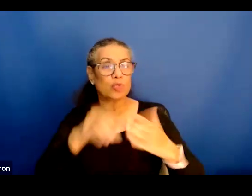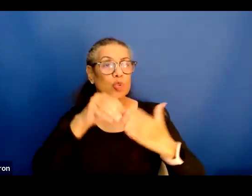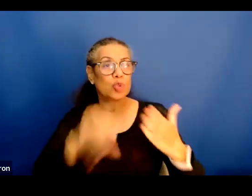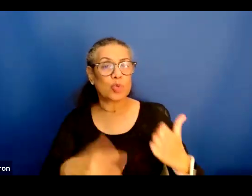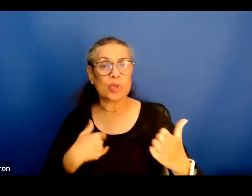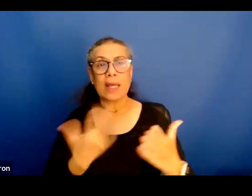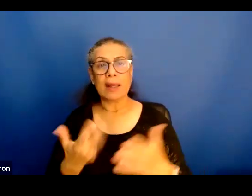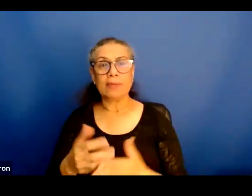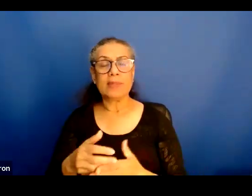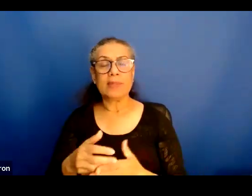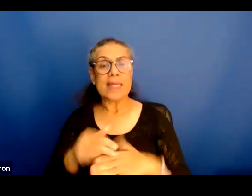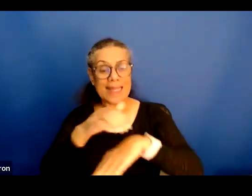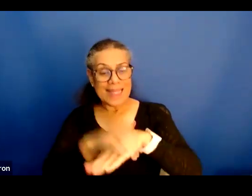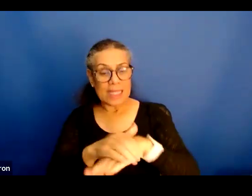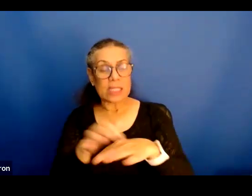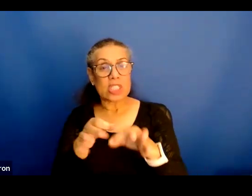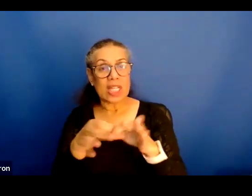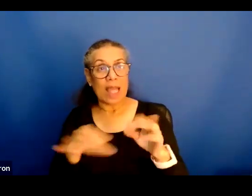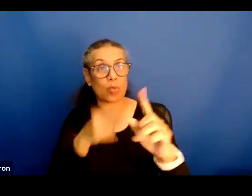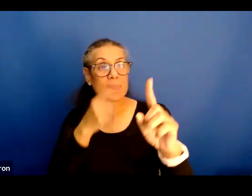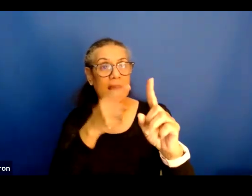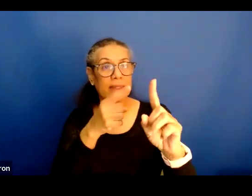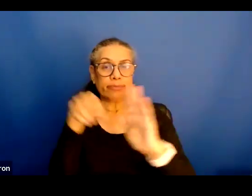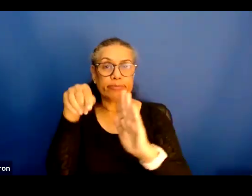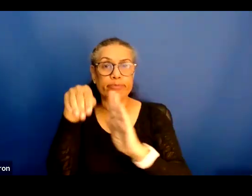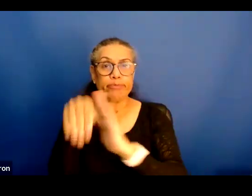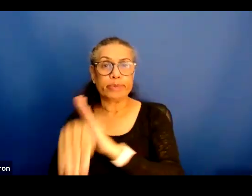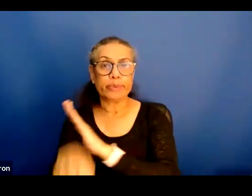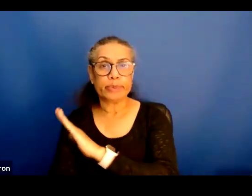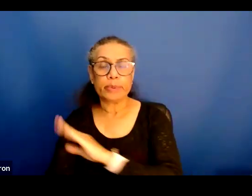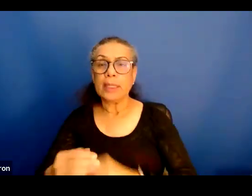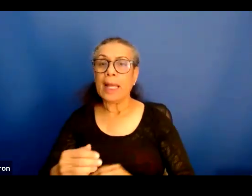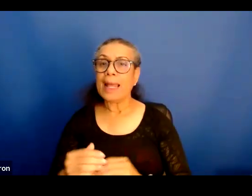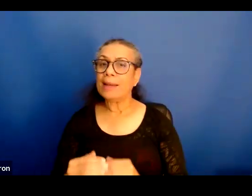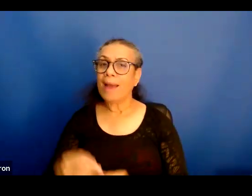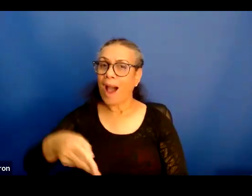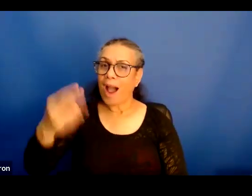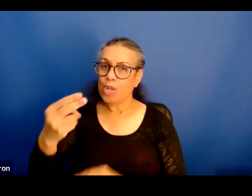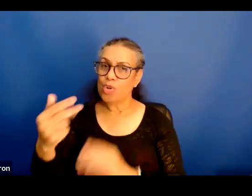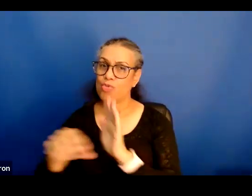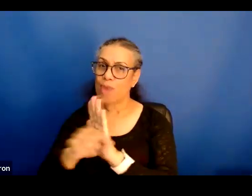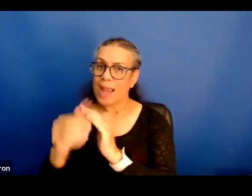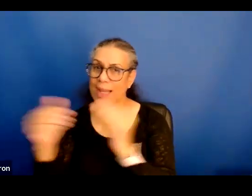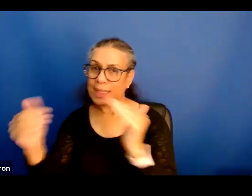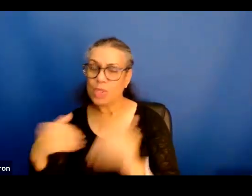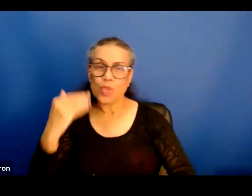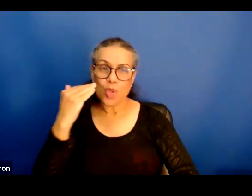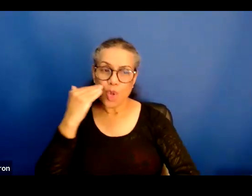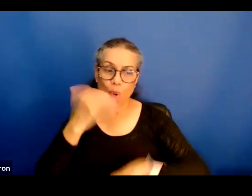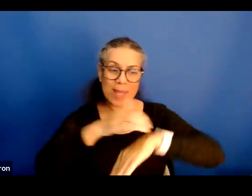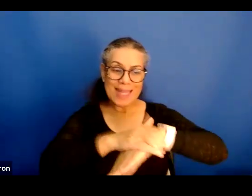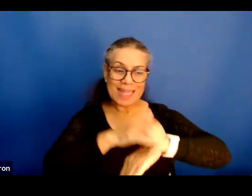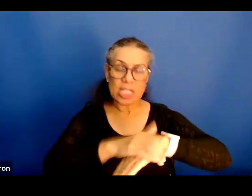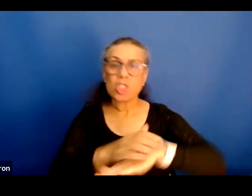learning targets shows a sharp decline in the higher grades when knowing academic English content